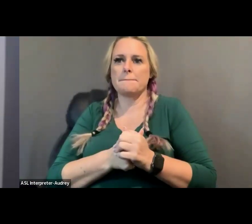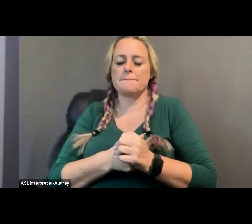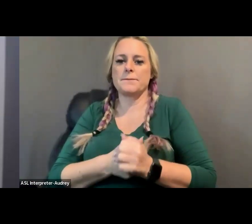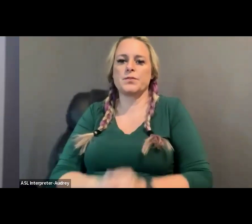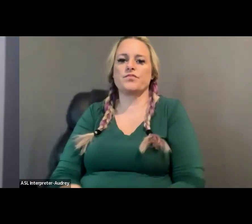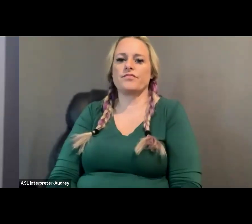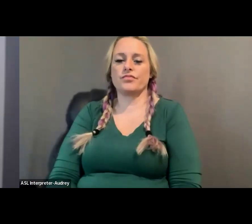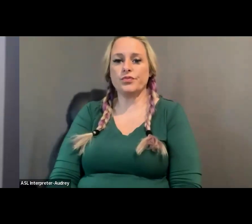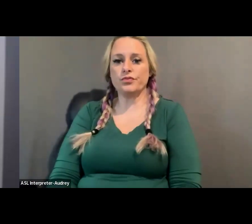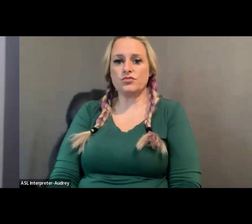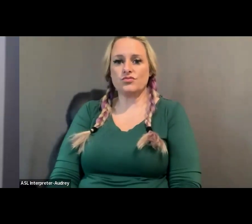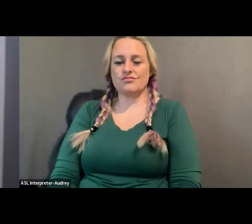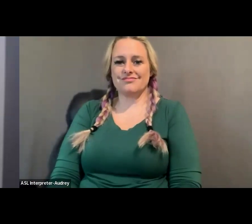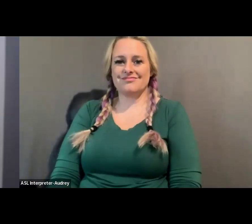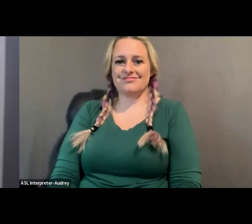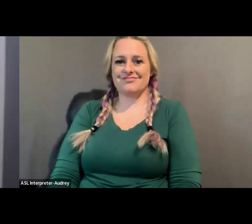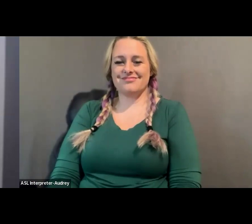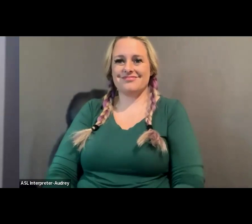will be.